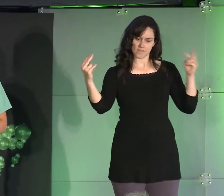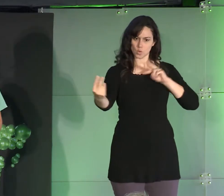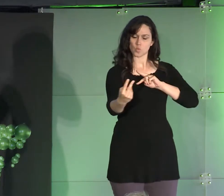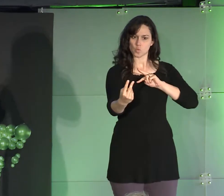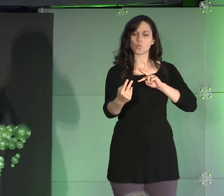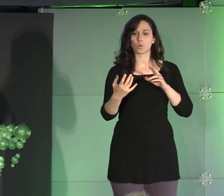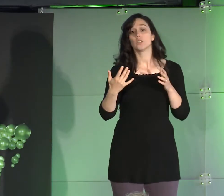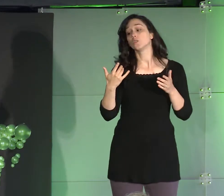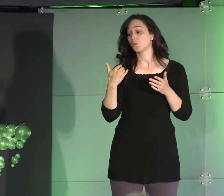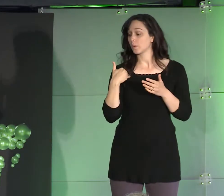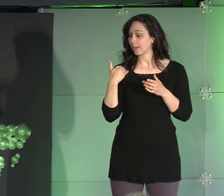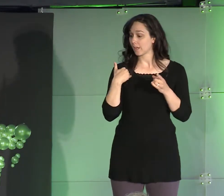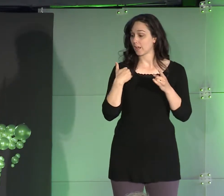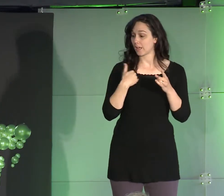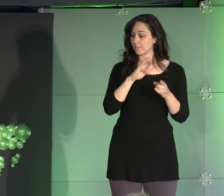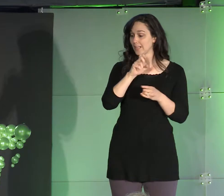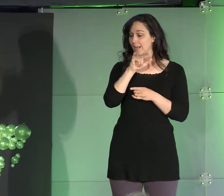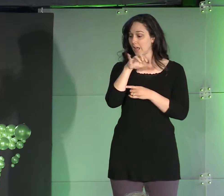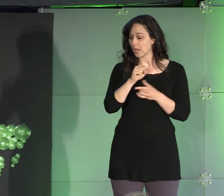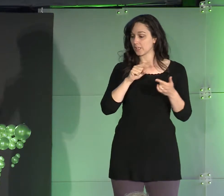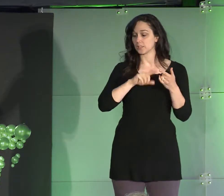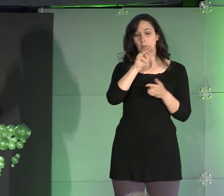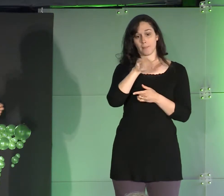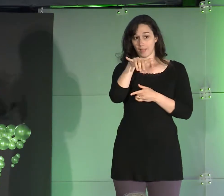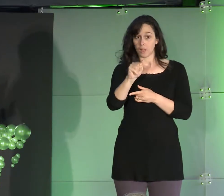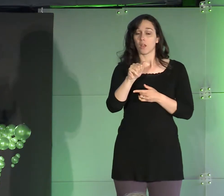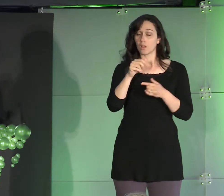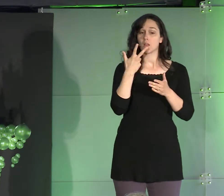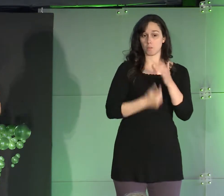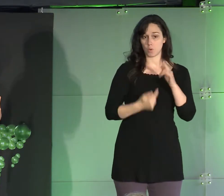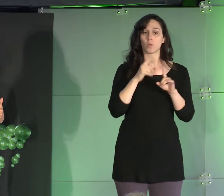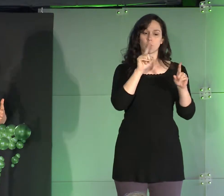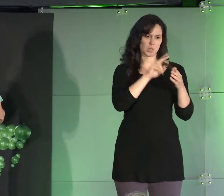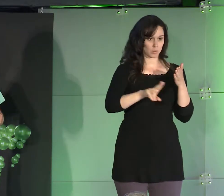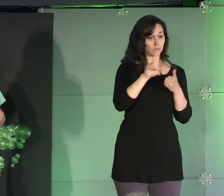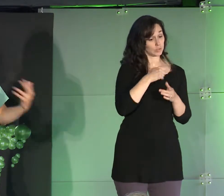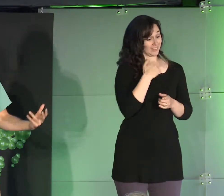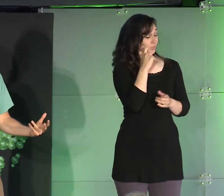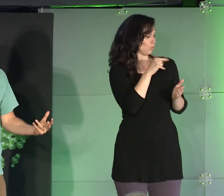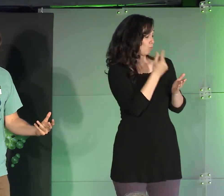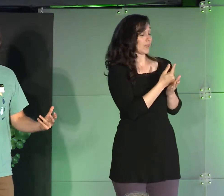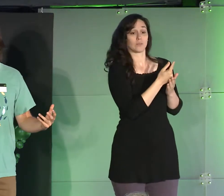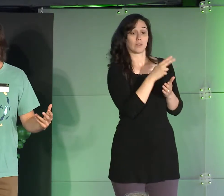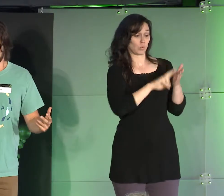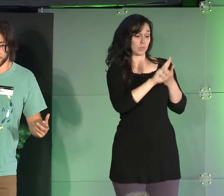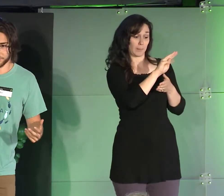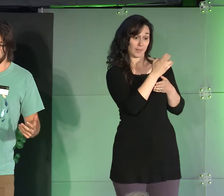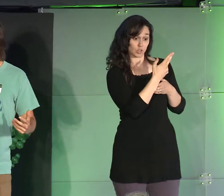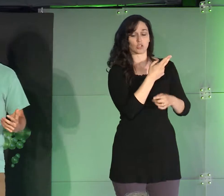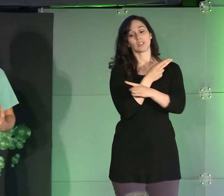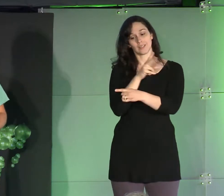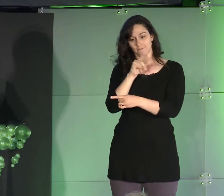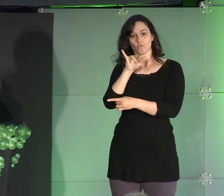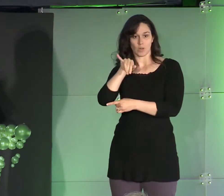Elias, who are working in various capacities, both going to Brown University. I just graduated from the University of Michigan Ross School of Business, and Viraj also goes